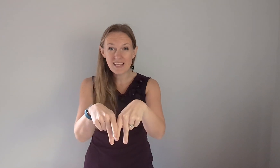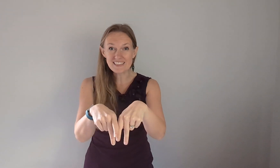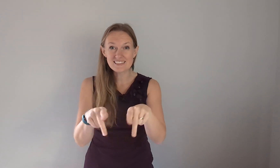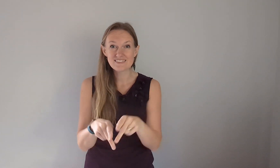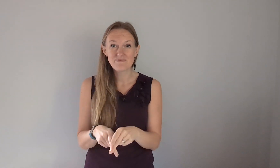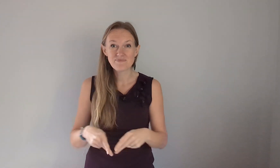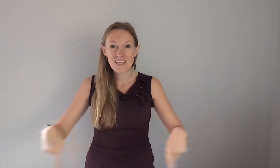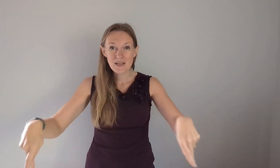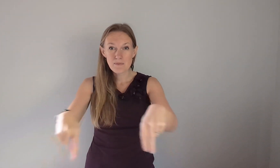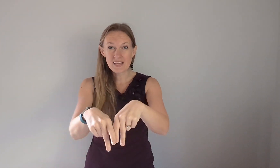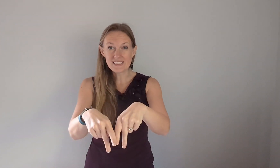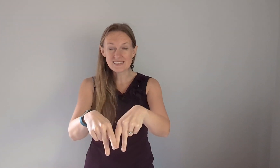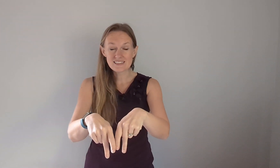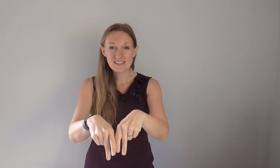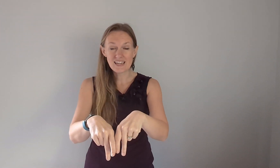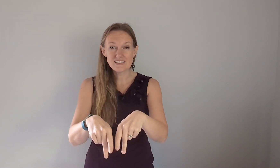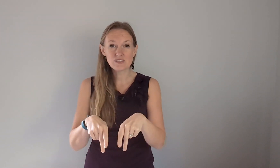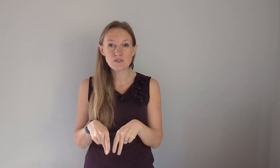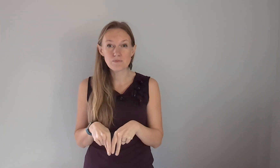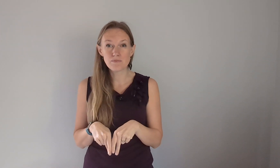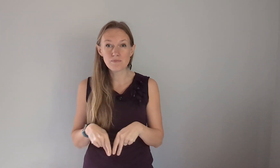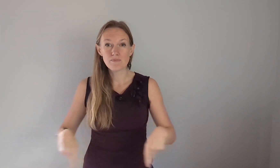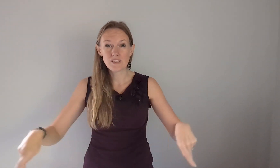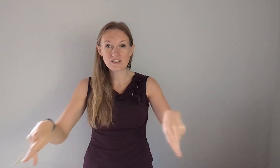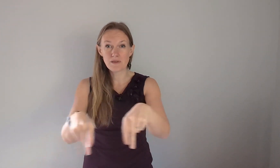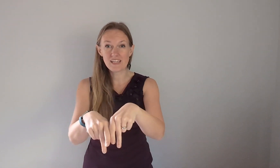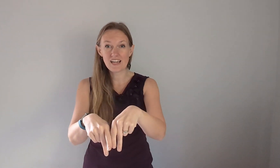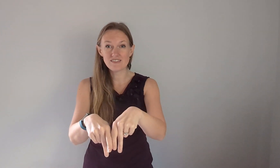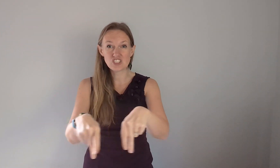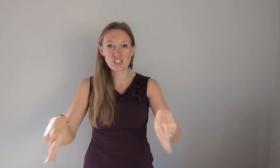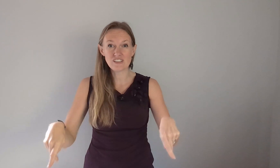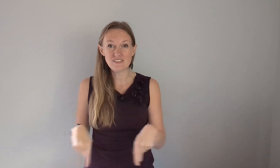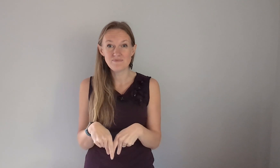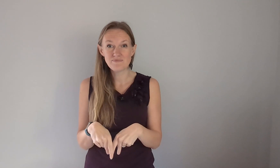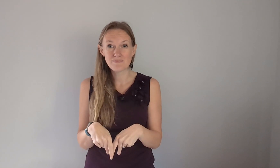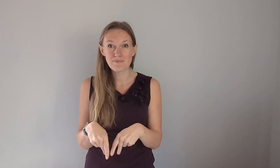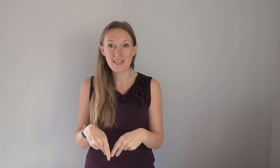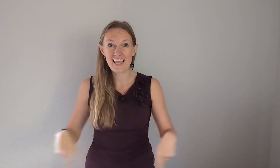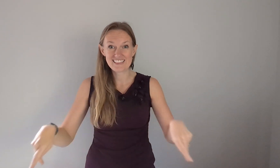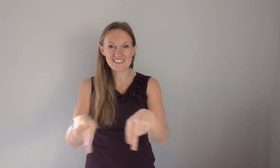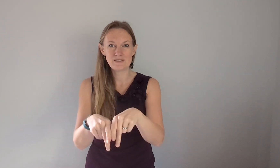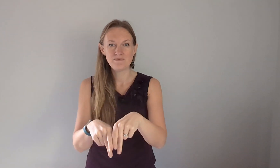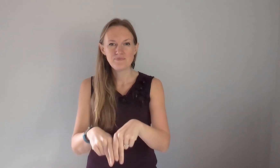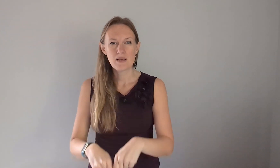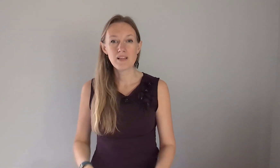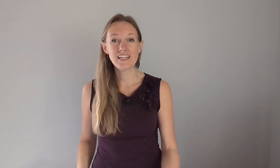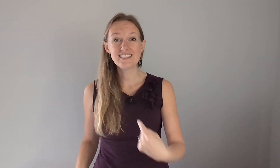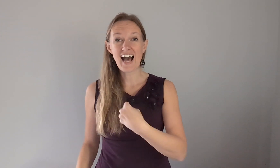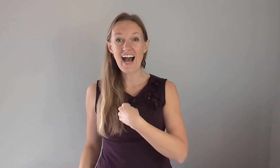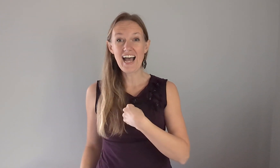Place, place, okay? So you're just making kind of a circle. Place, place,